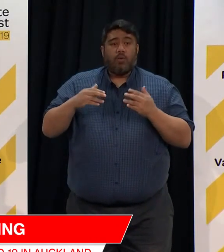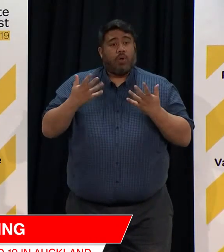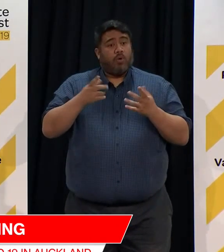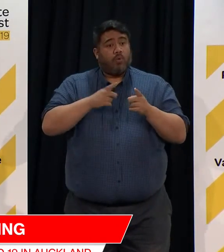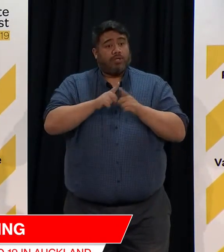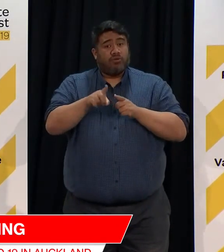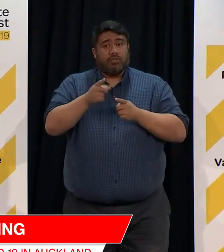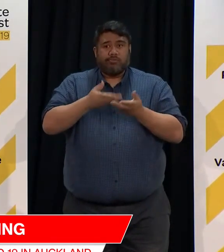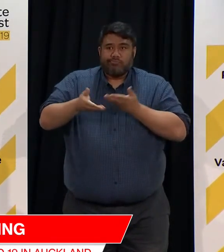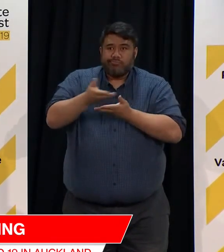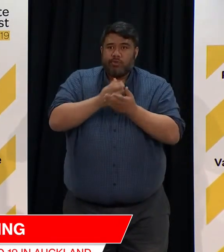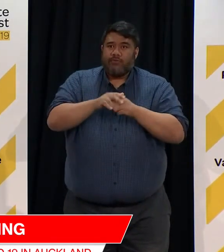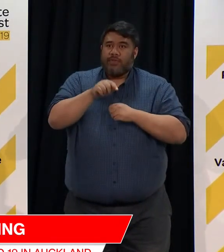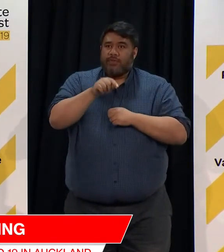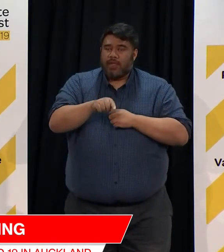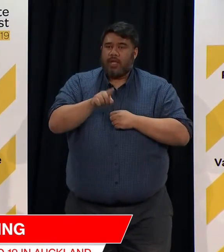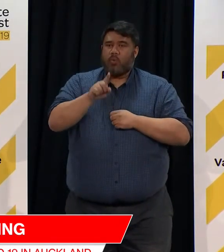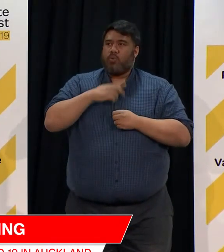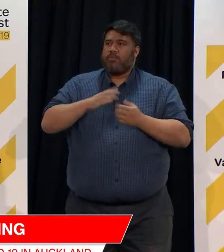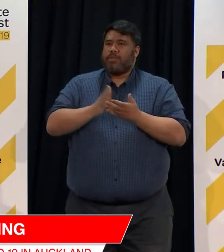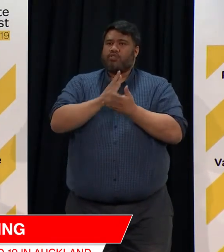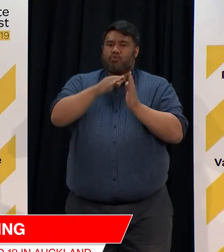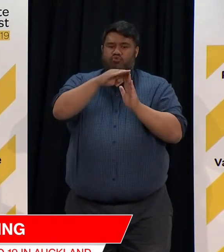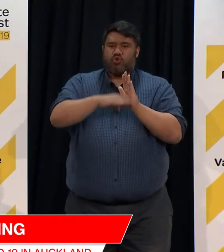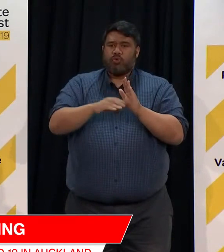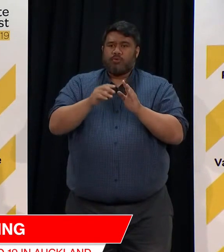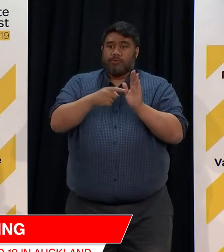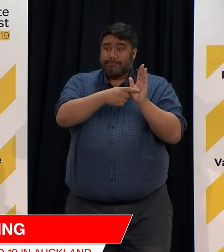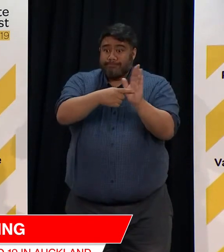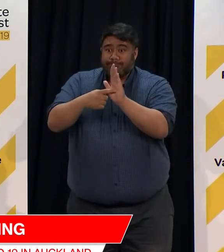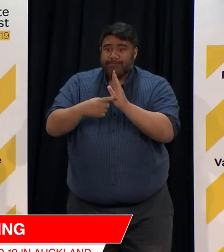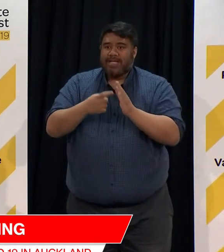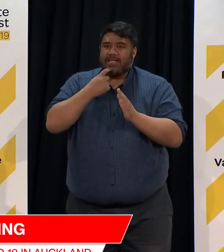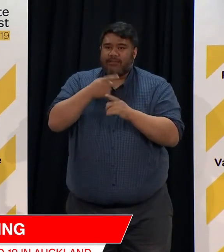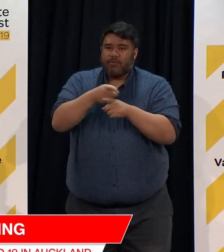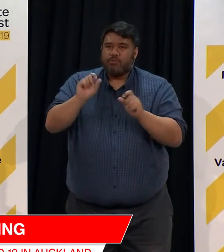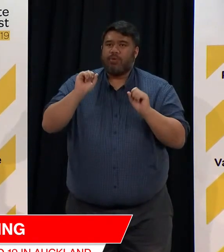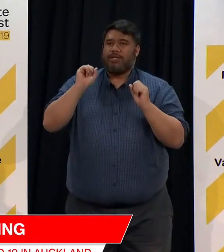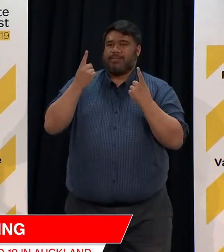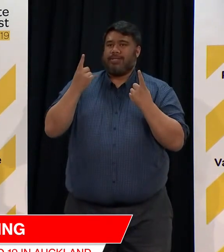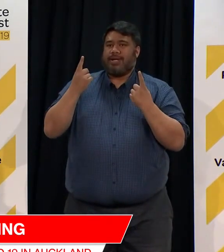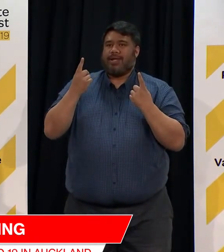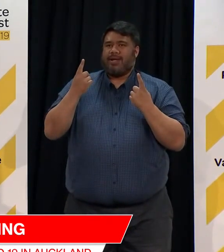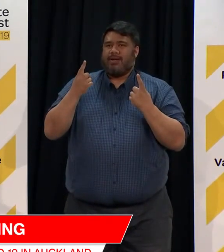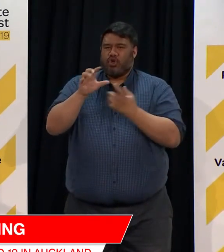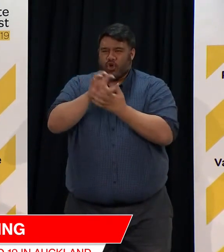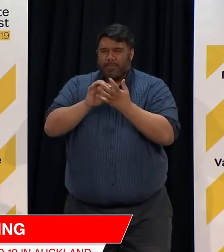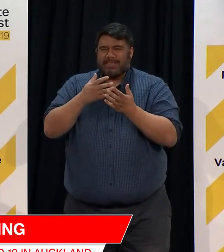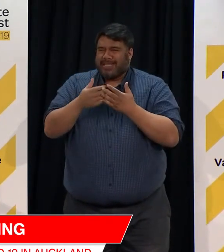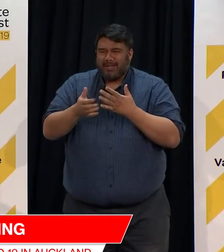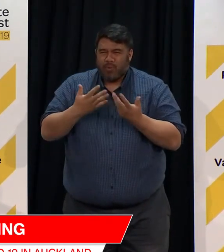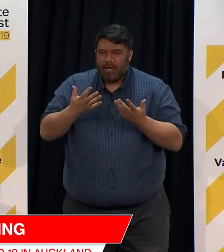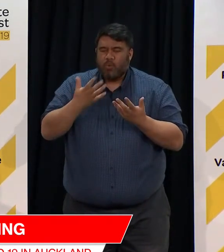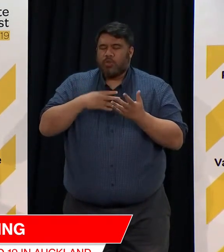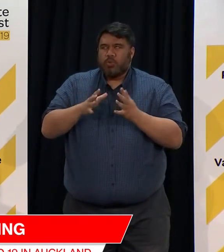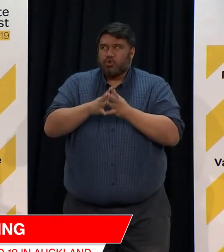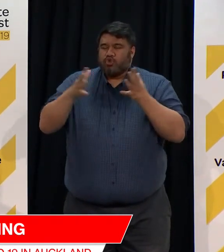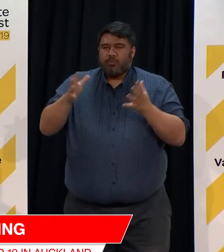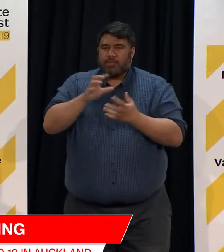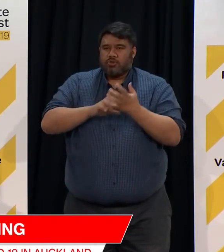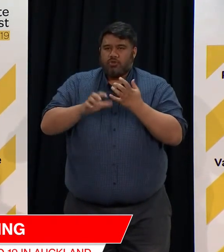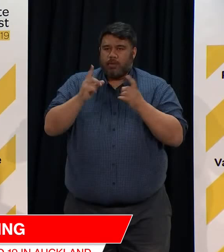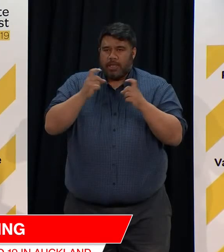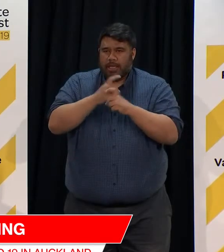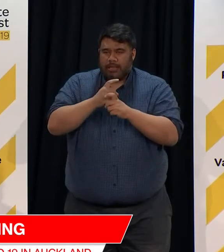in the way that it is easy for people to understand and to follow, recognising that there is already quite a bit of complexity in them. But ultimately, I would